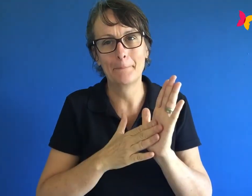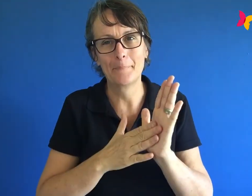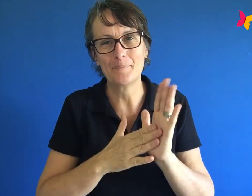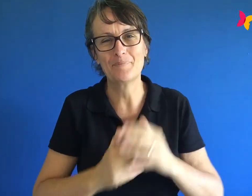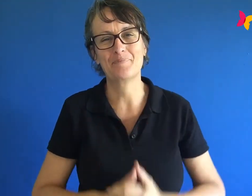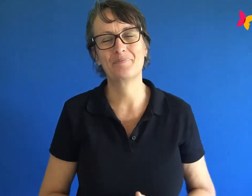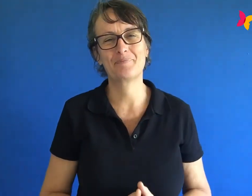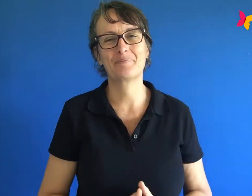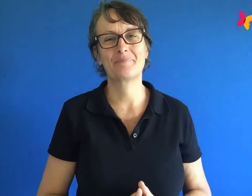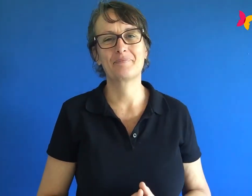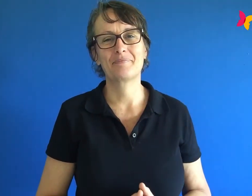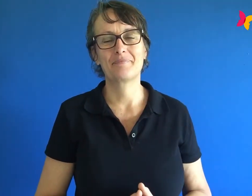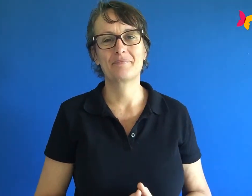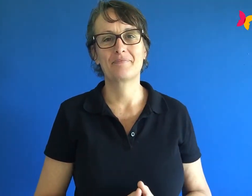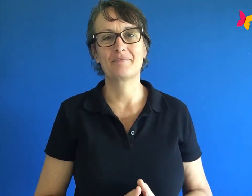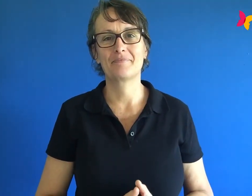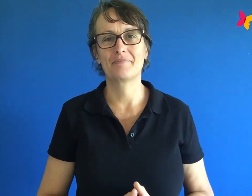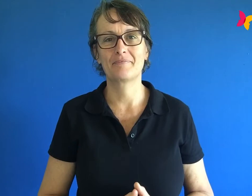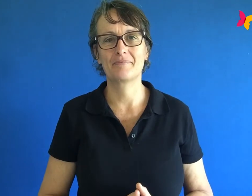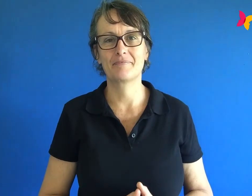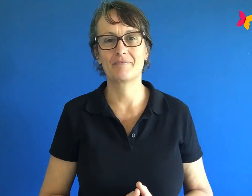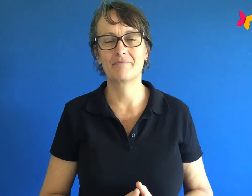What made it more manageable to do day by day for you?